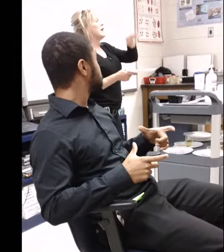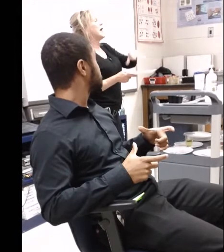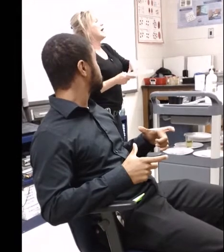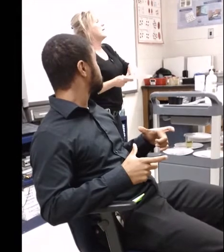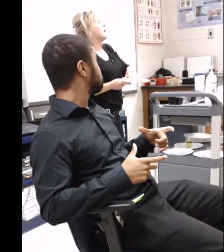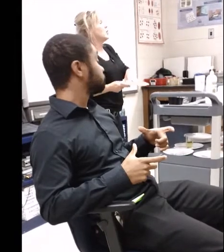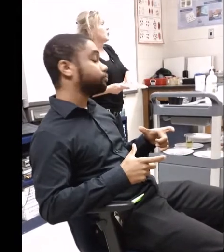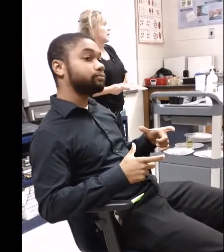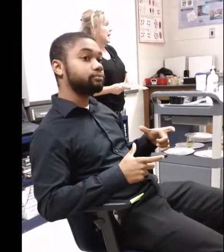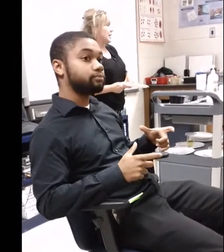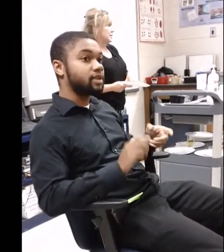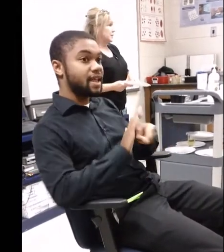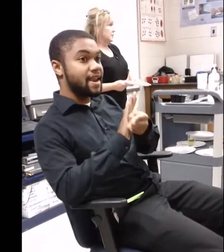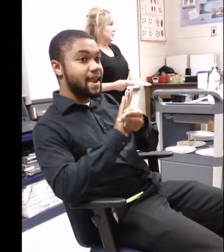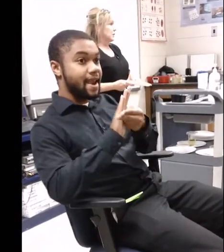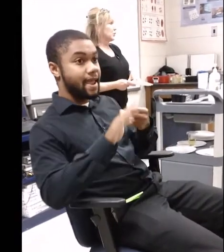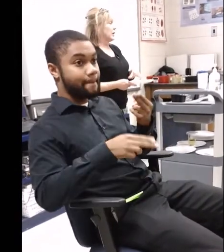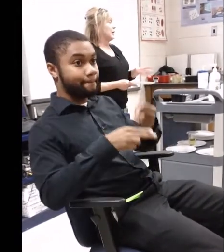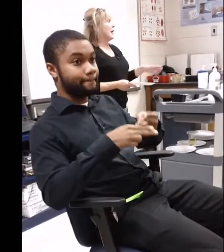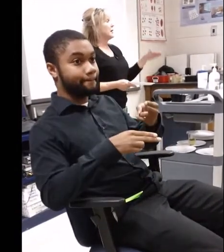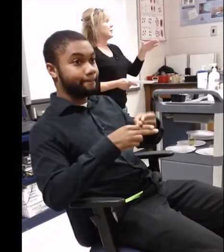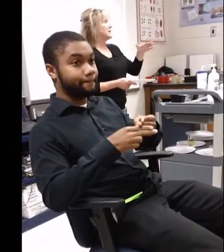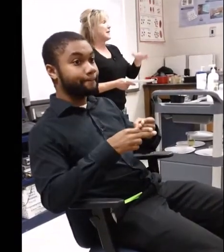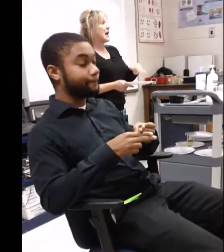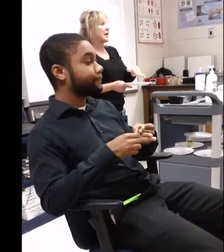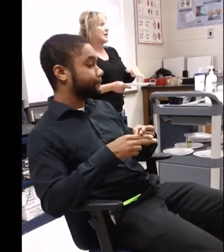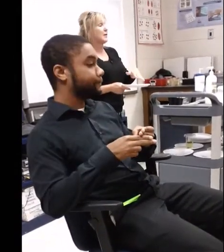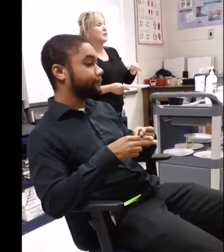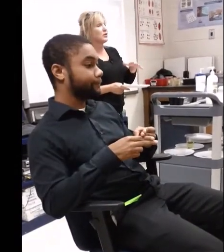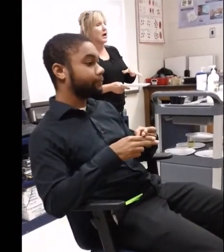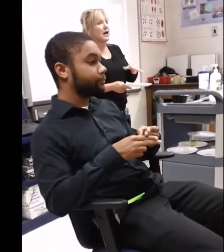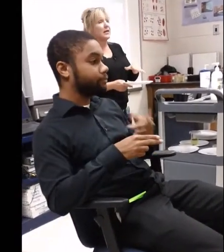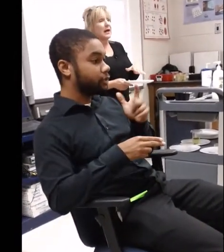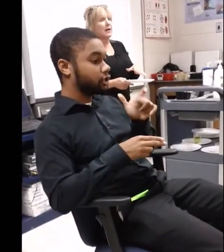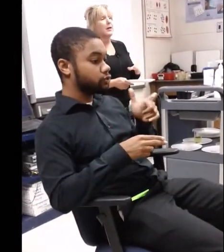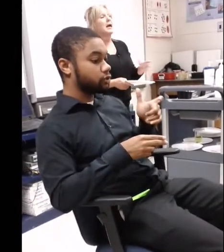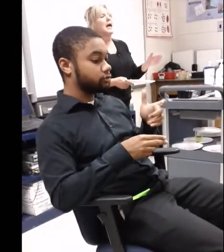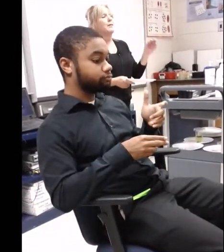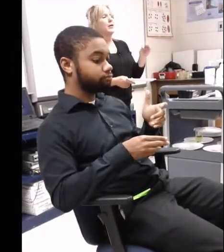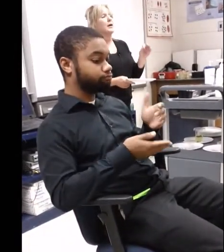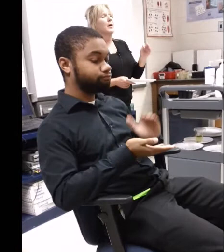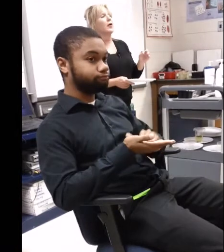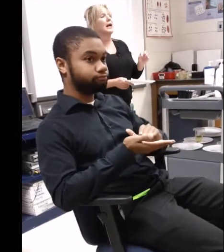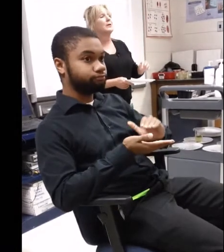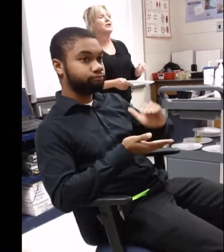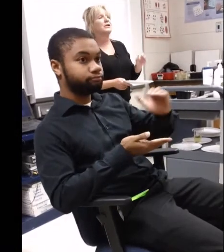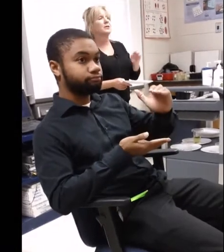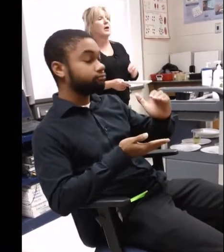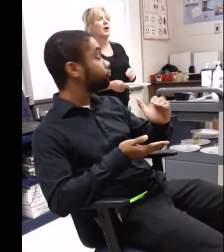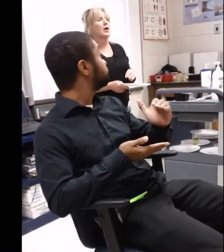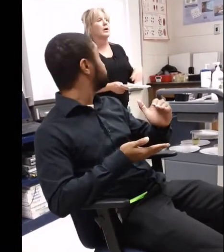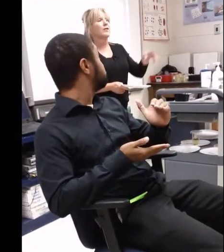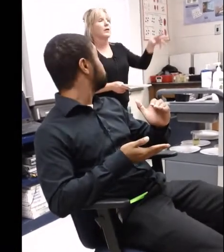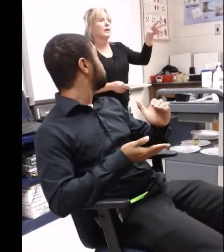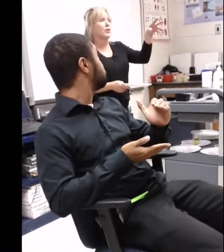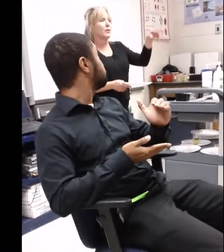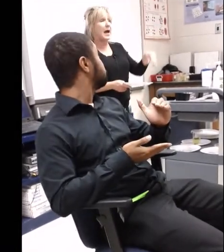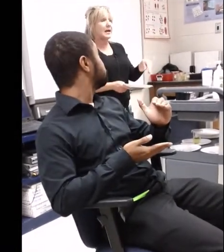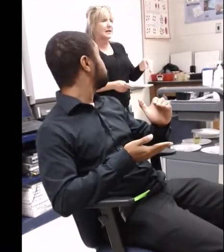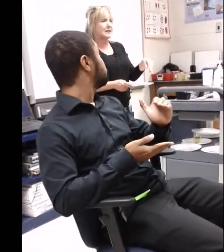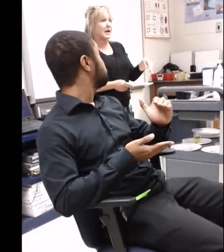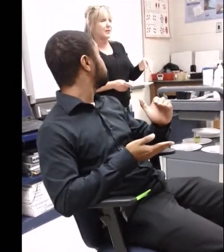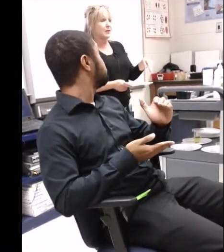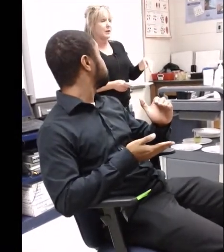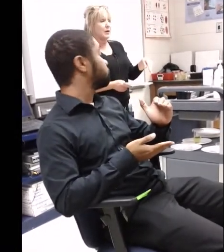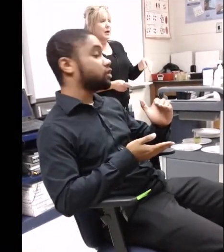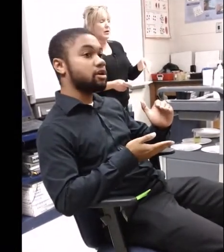put your name on your plate, because we're gonna end up stacking them and drying them and putting them on our lab sheet tomorrow, covering them with